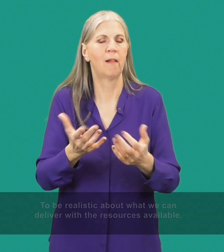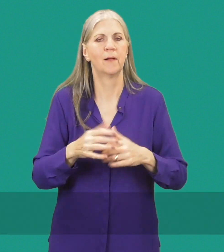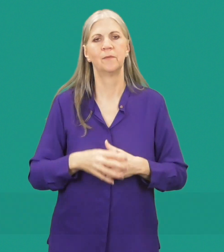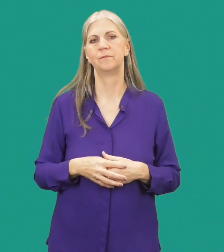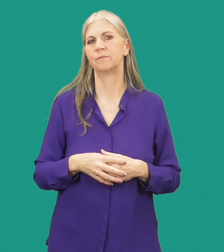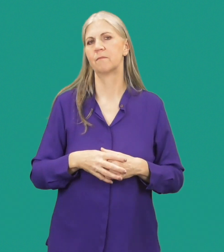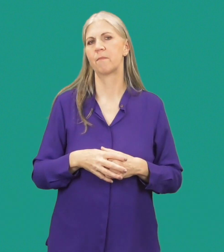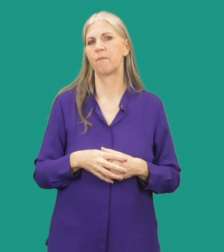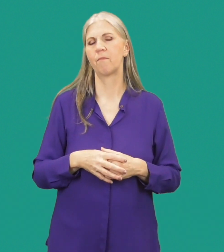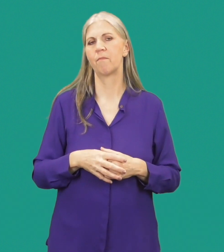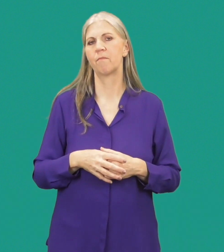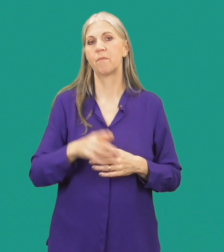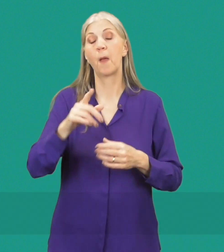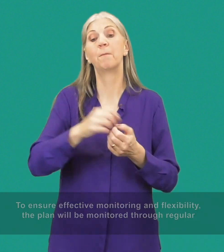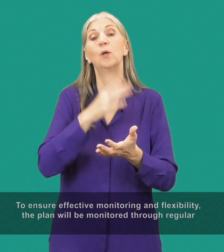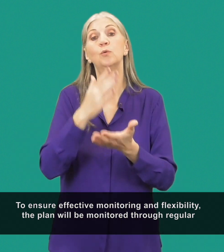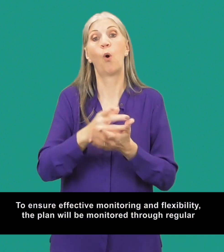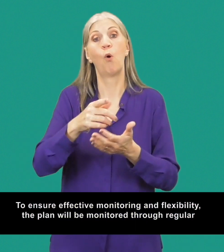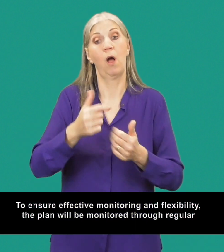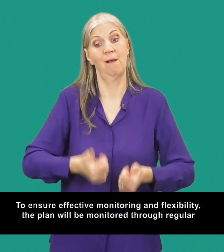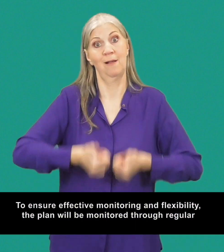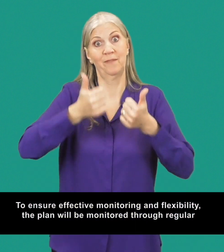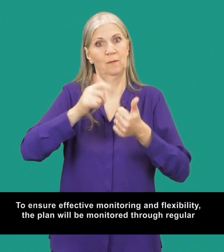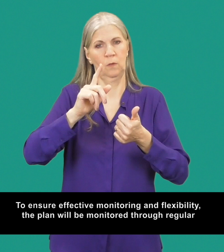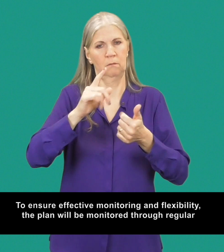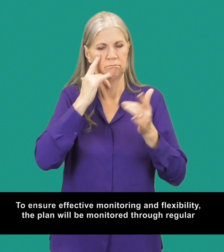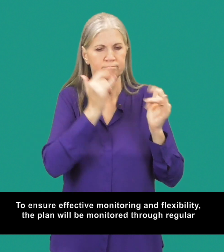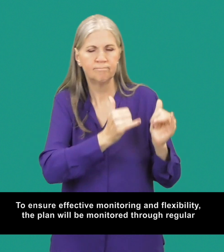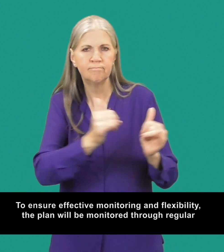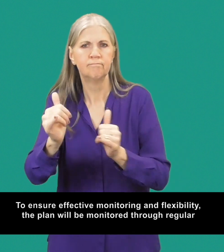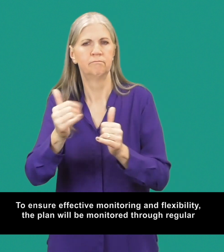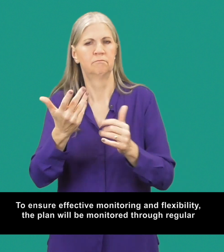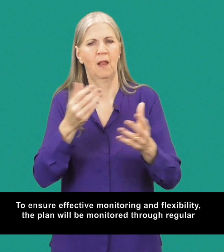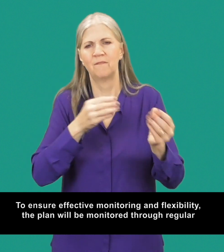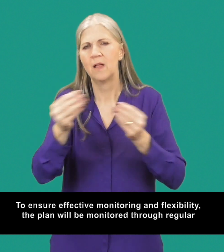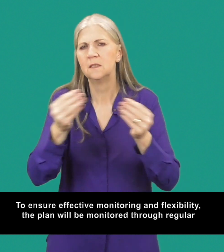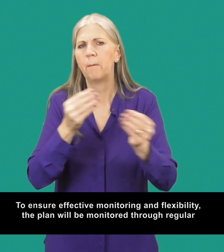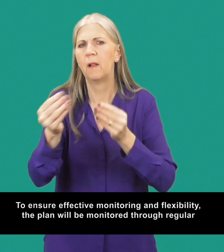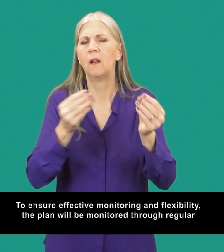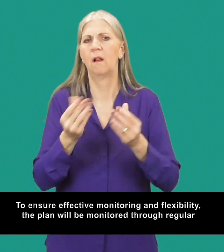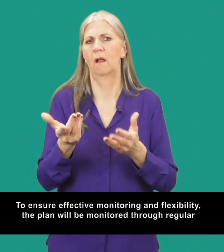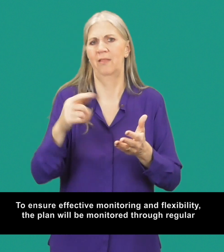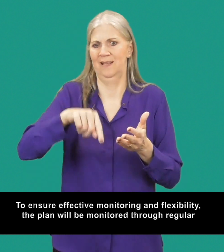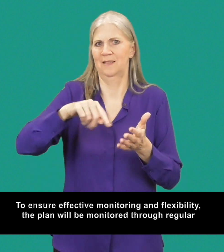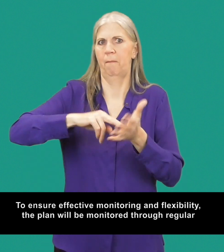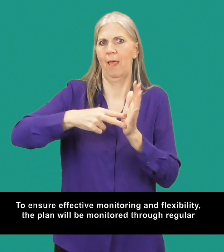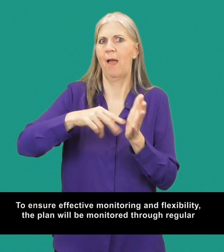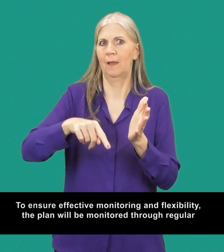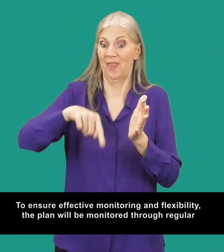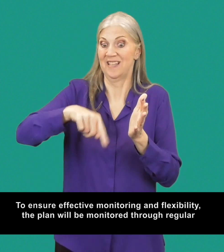To ensure effective monitoring and flexibility, this plan will be monitored through